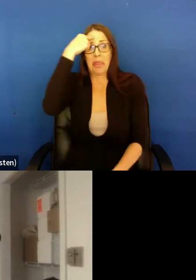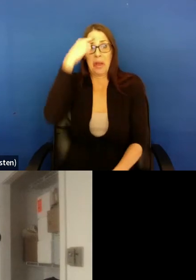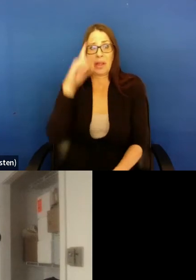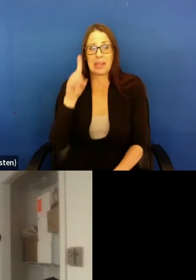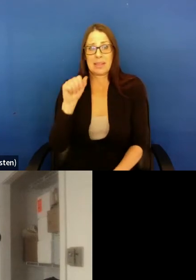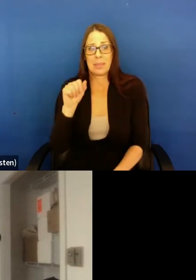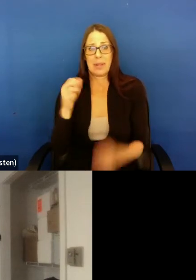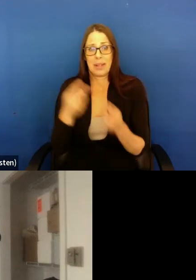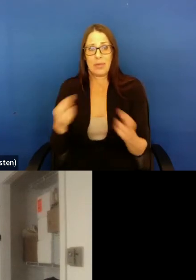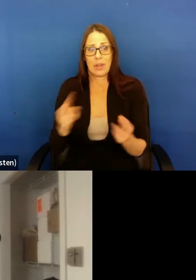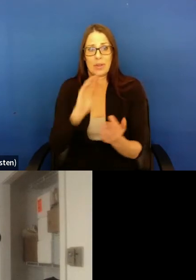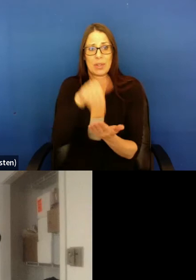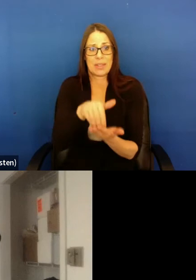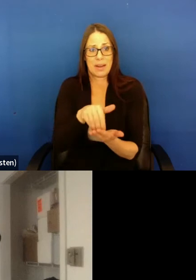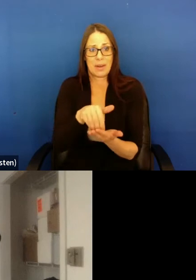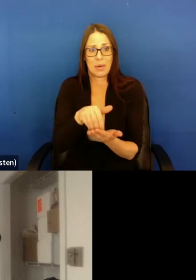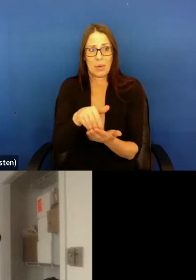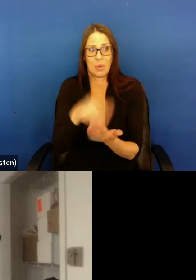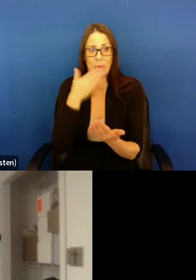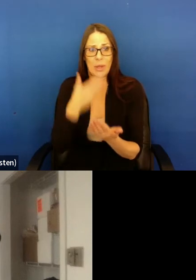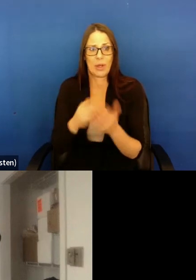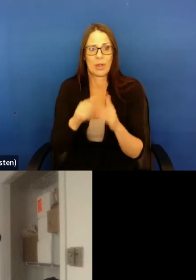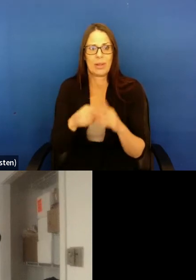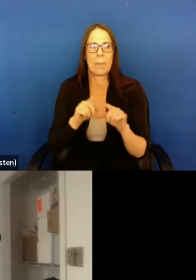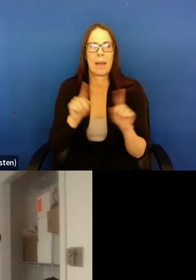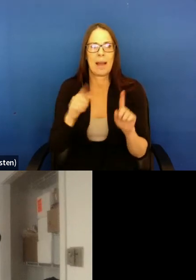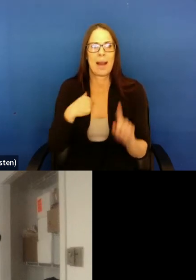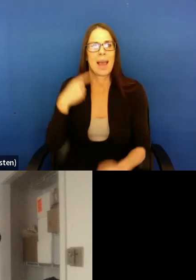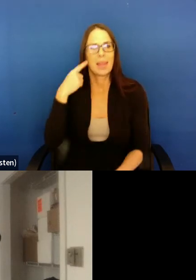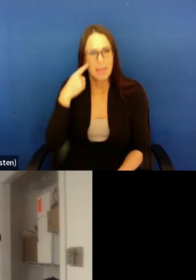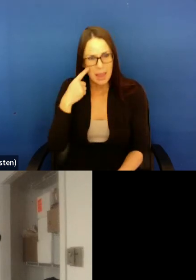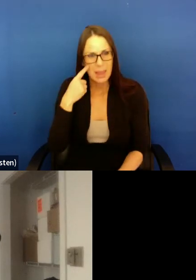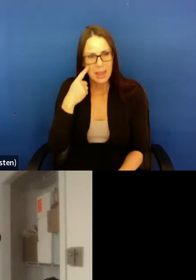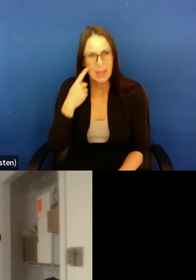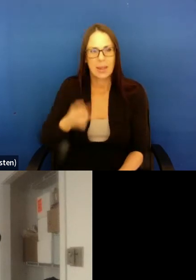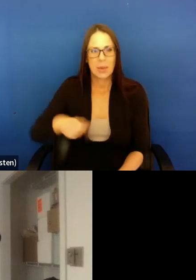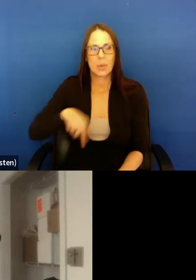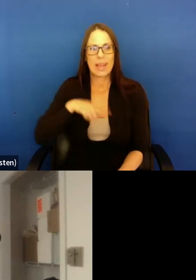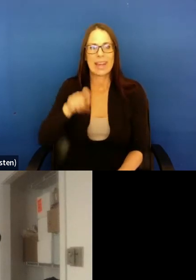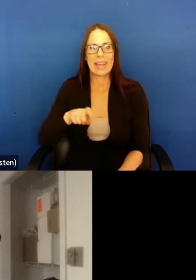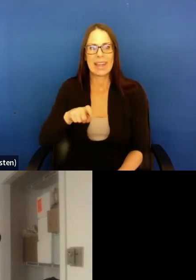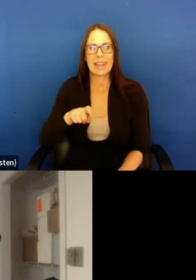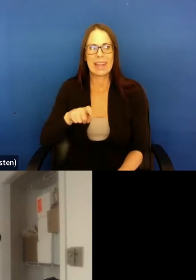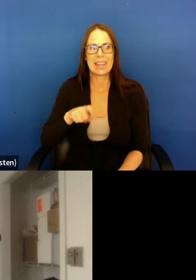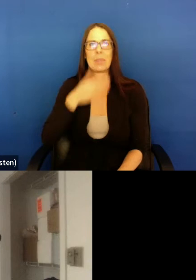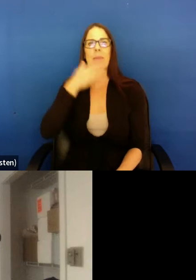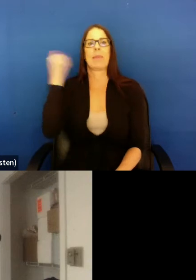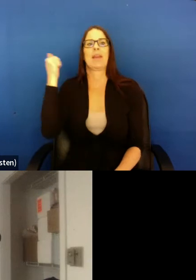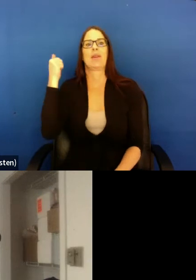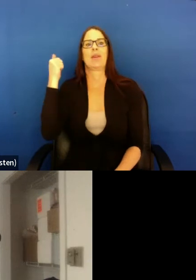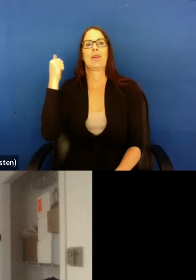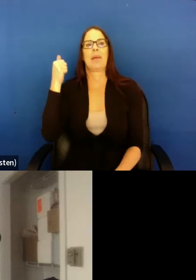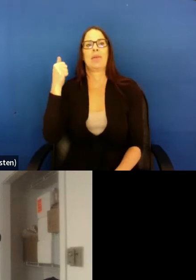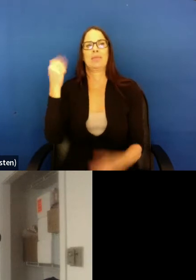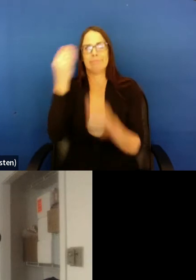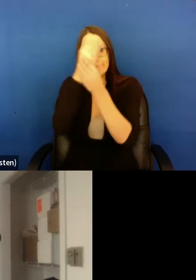Center might be a good step, but I think we need to be better at making that public or publicizing what we want